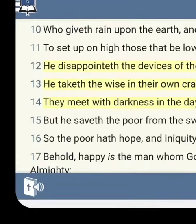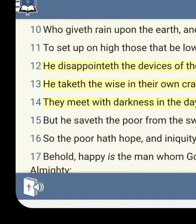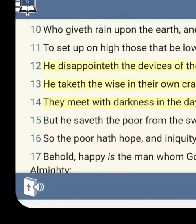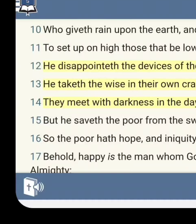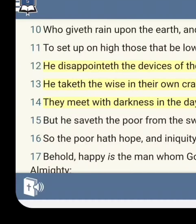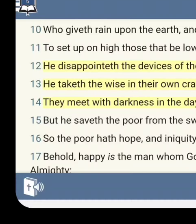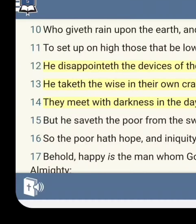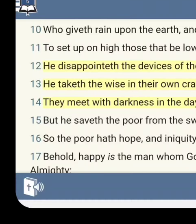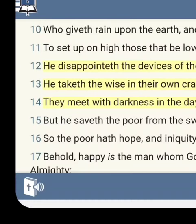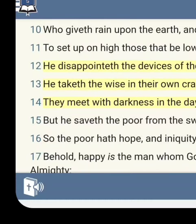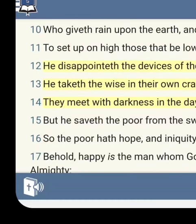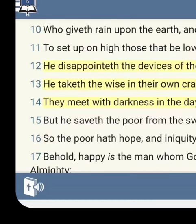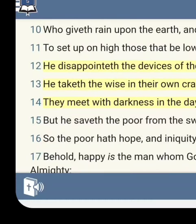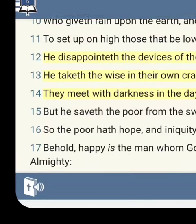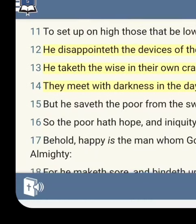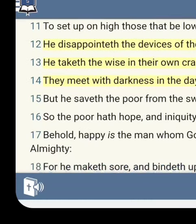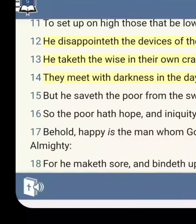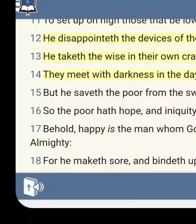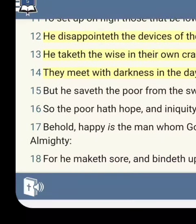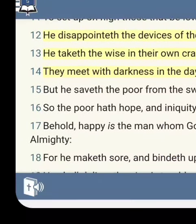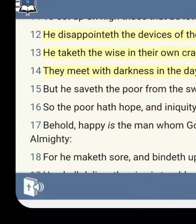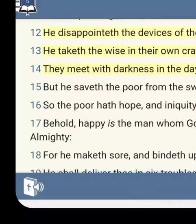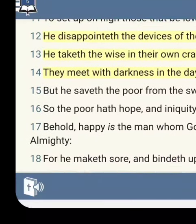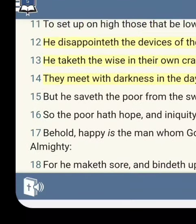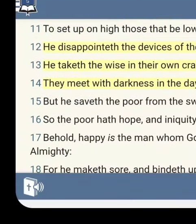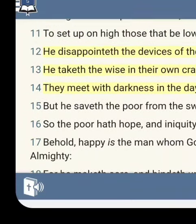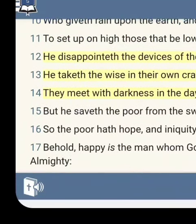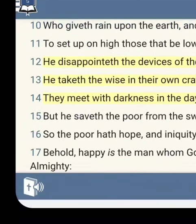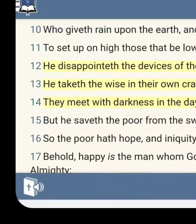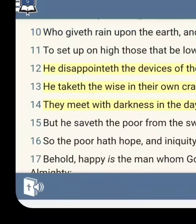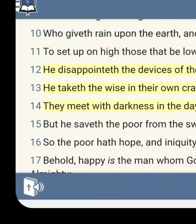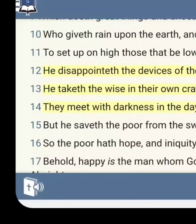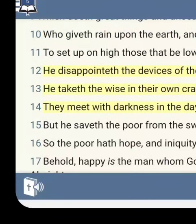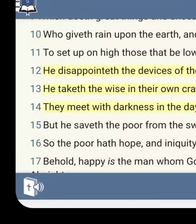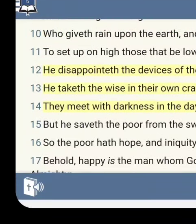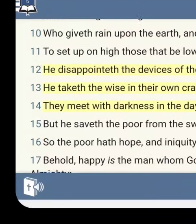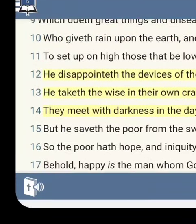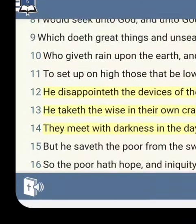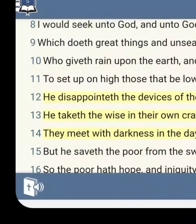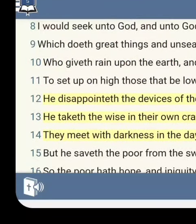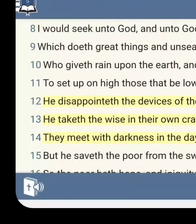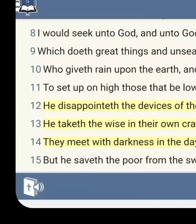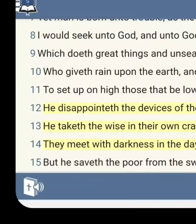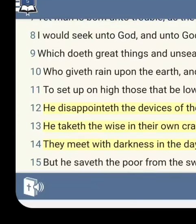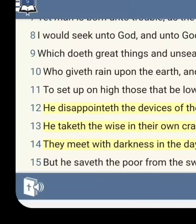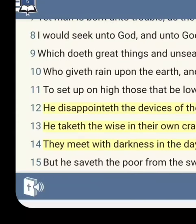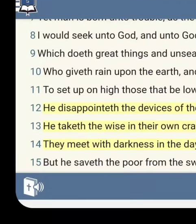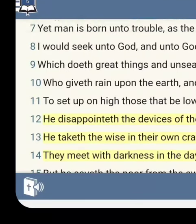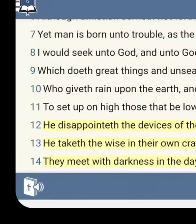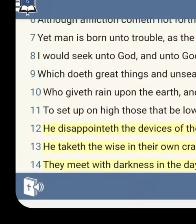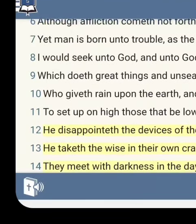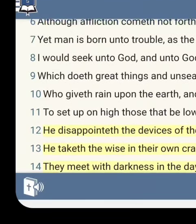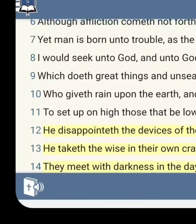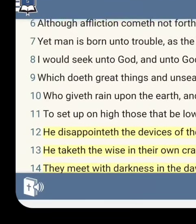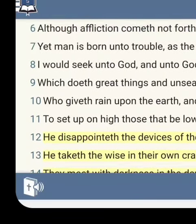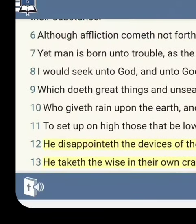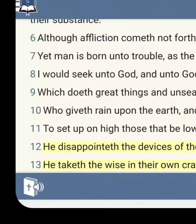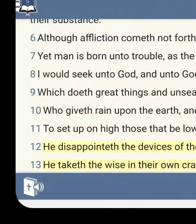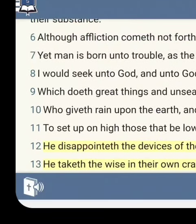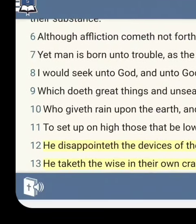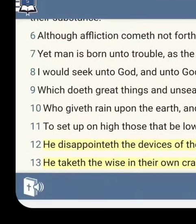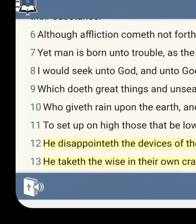was Job, the fifth chapter. All right? Now it says Job 5, and I read into